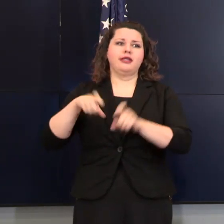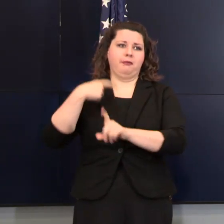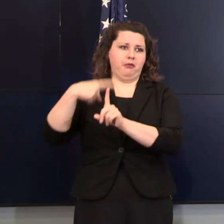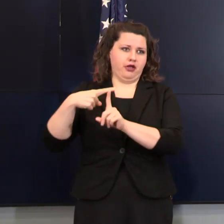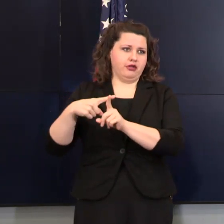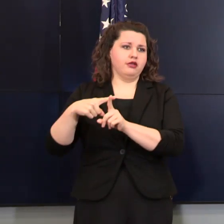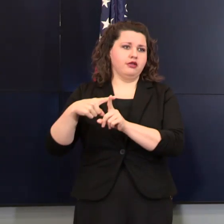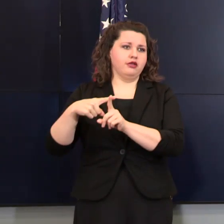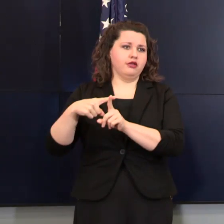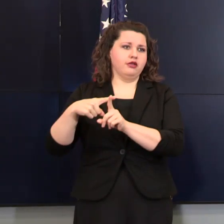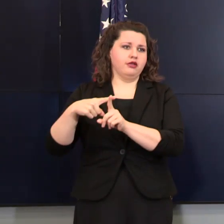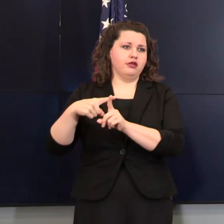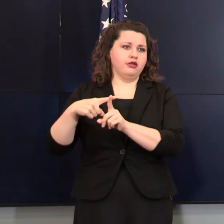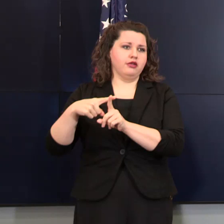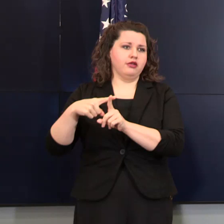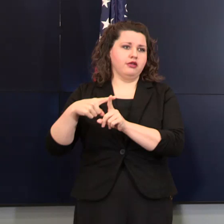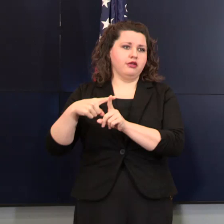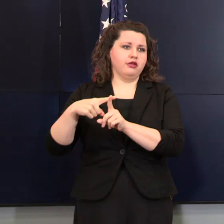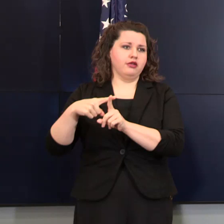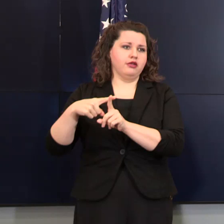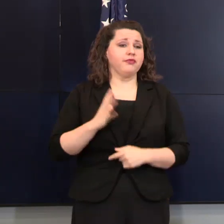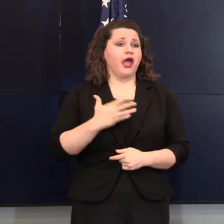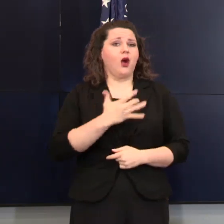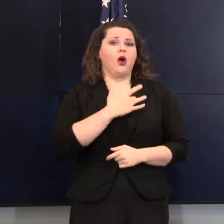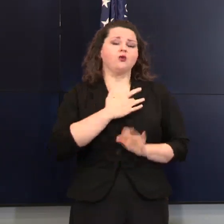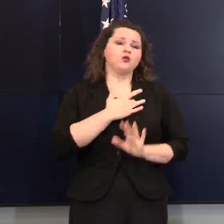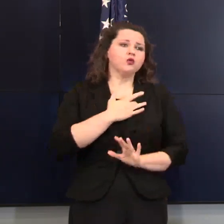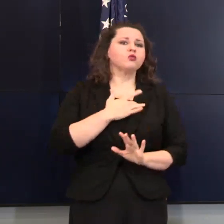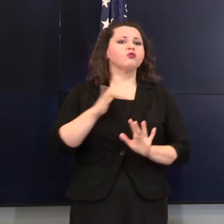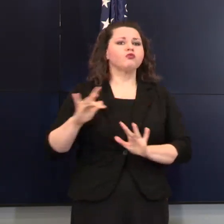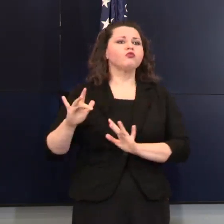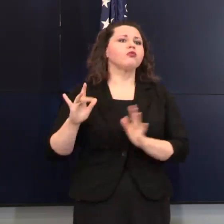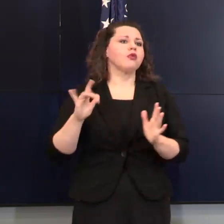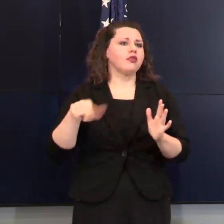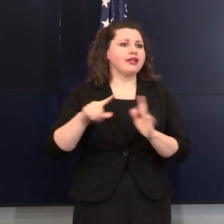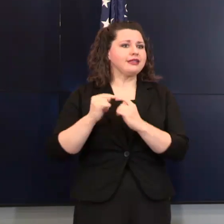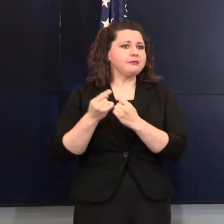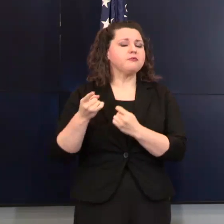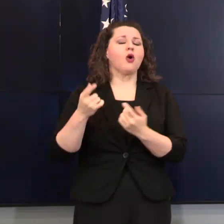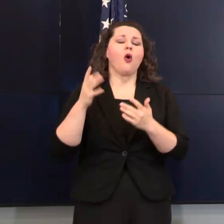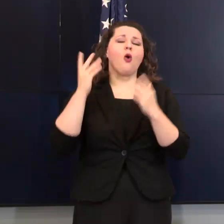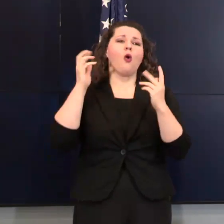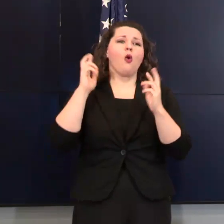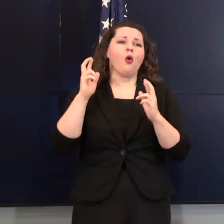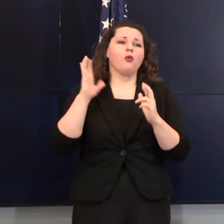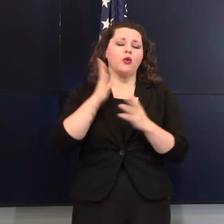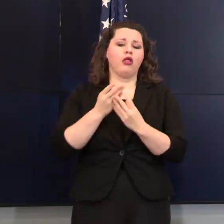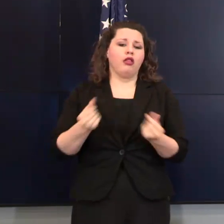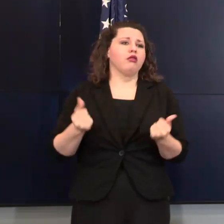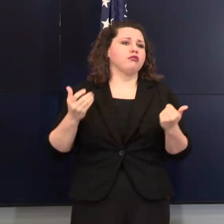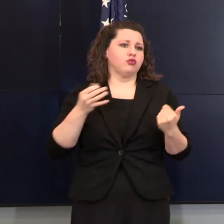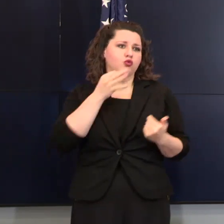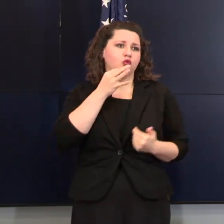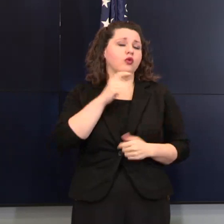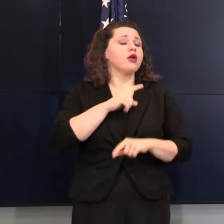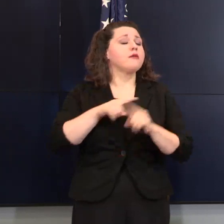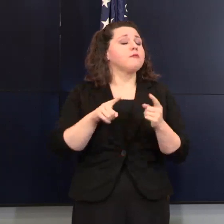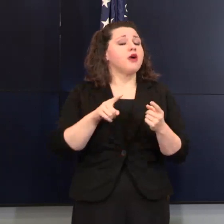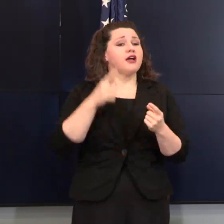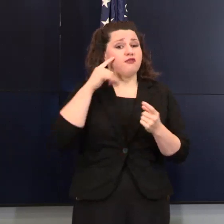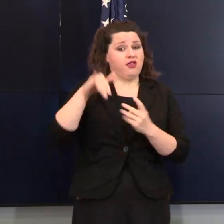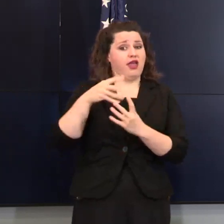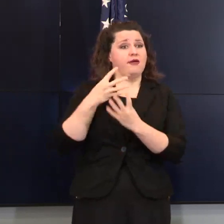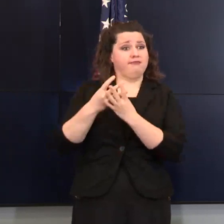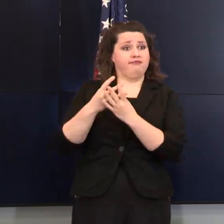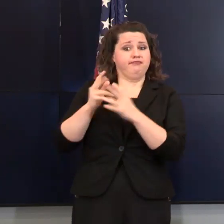inmates. We have a few pending tests at this time. We found out this morning that another member of our staff that works at IMCC